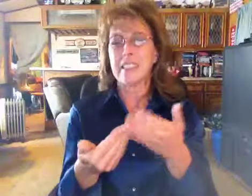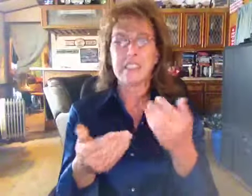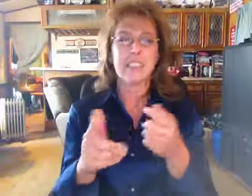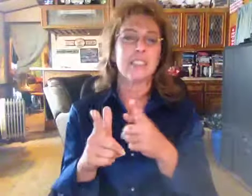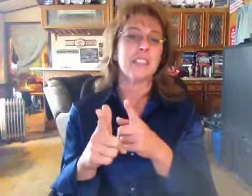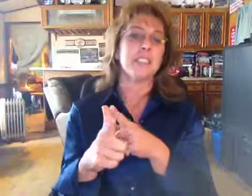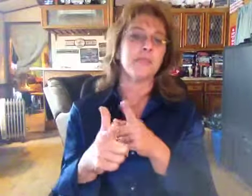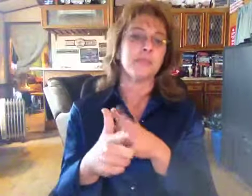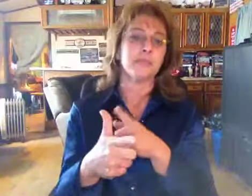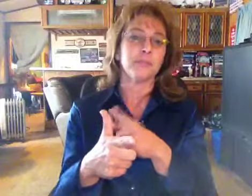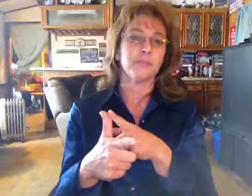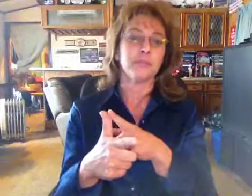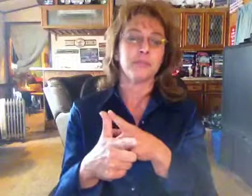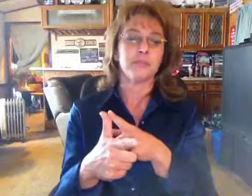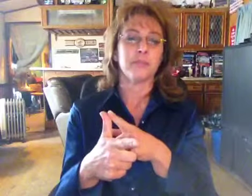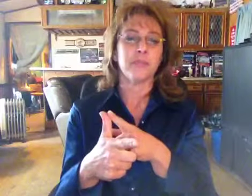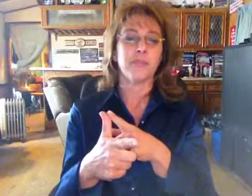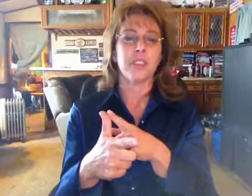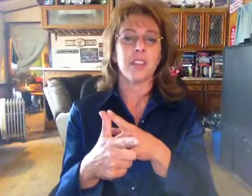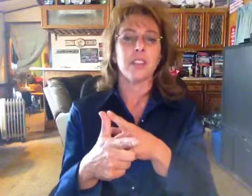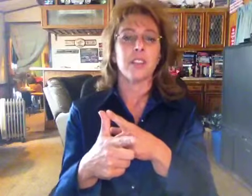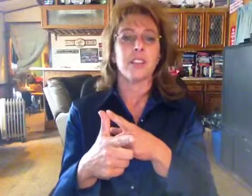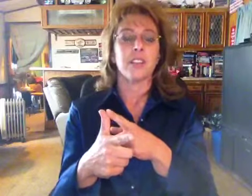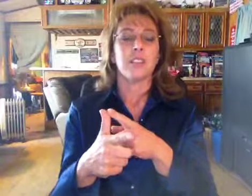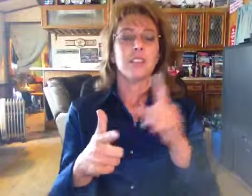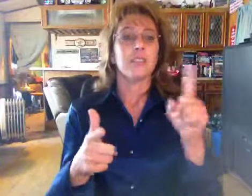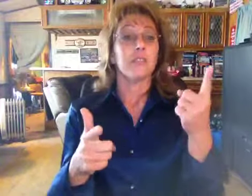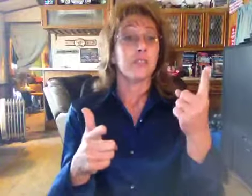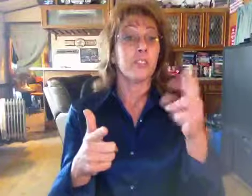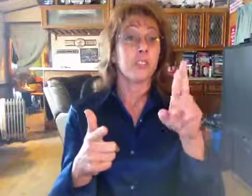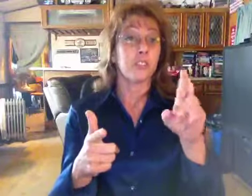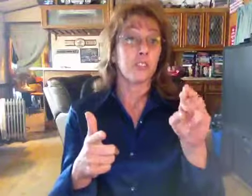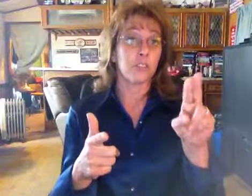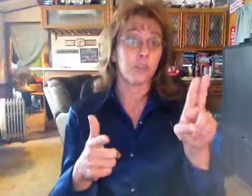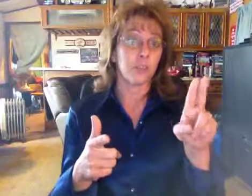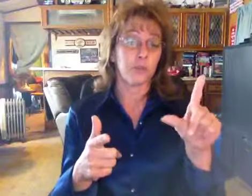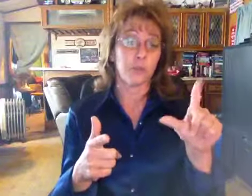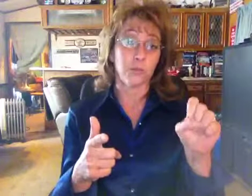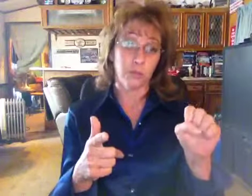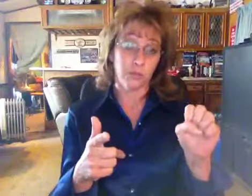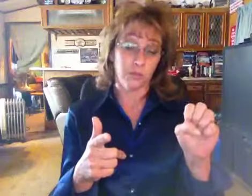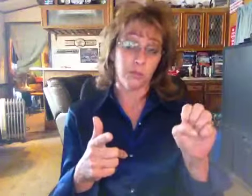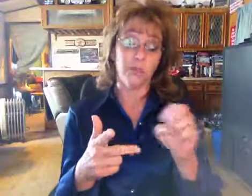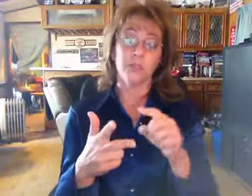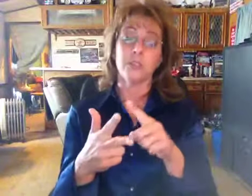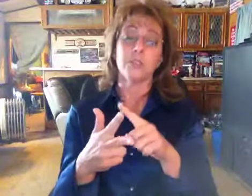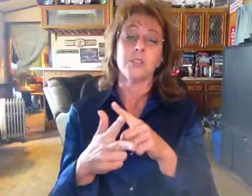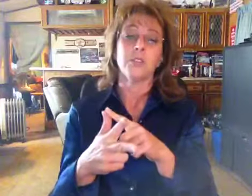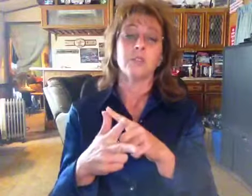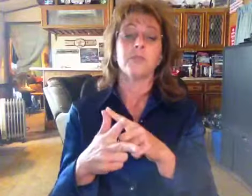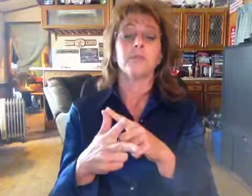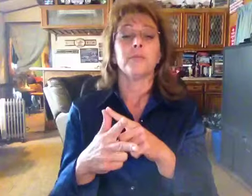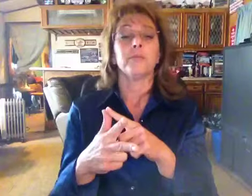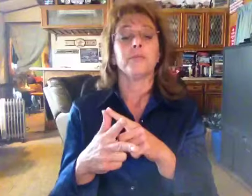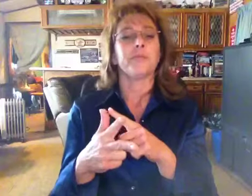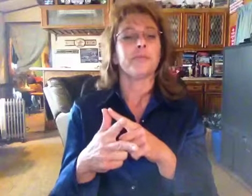that it shouldn't really take up that much time in class. Because you are viewing these videos online, a lot of the class time then will be